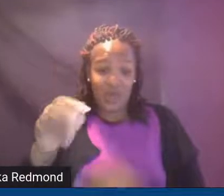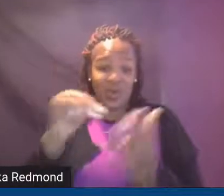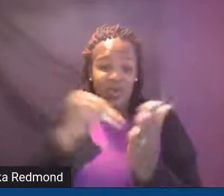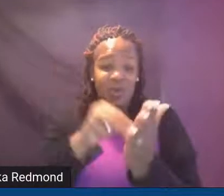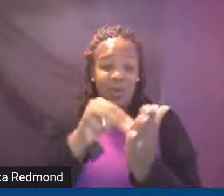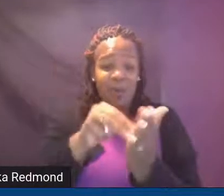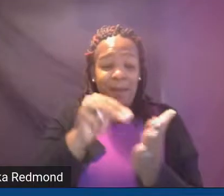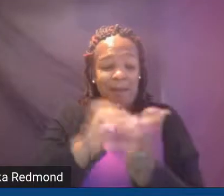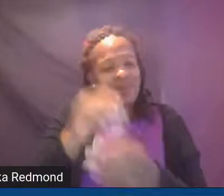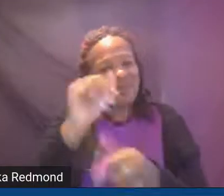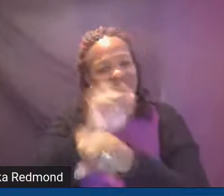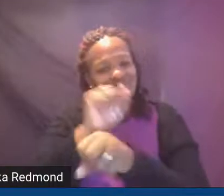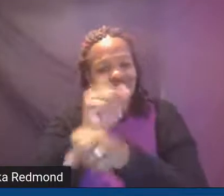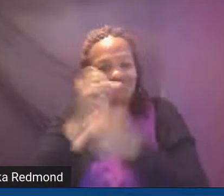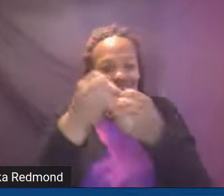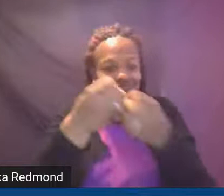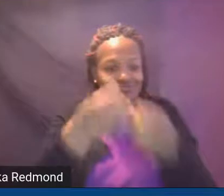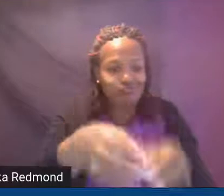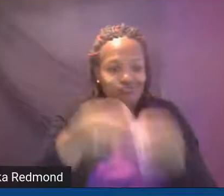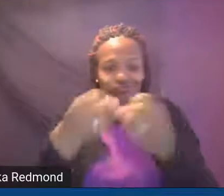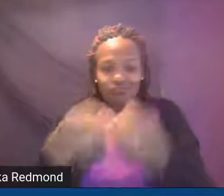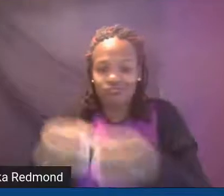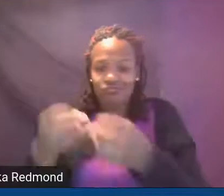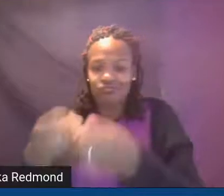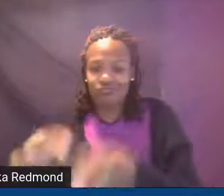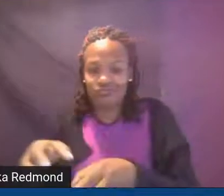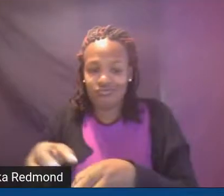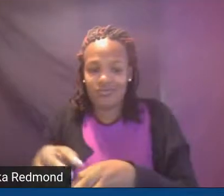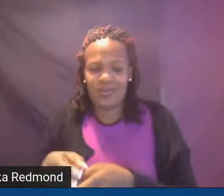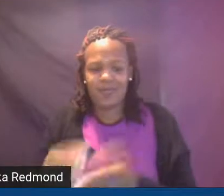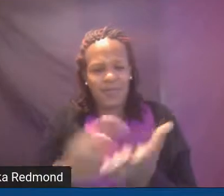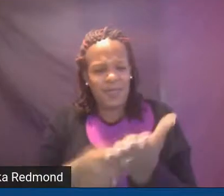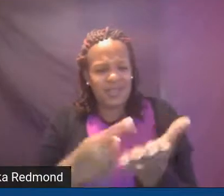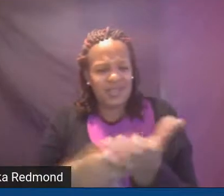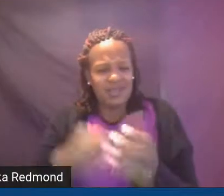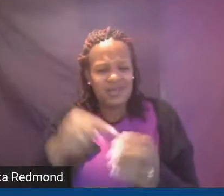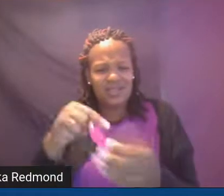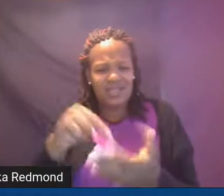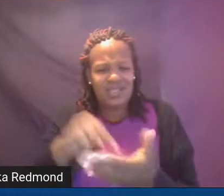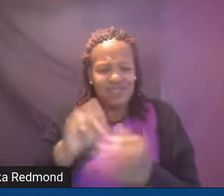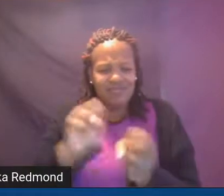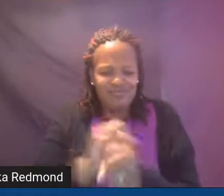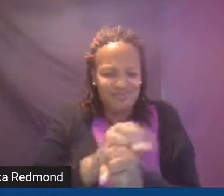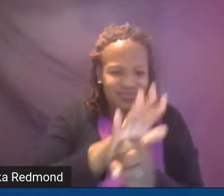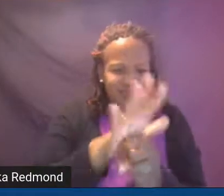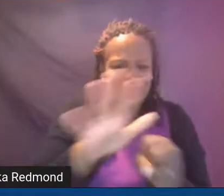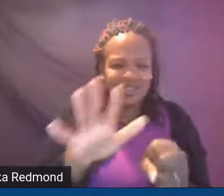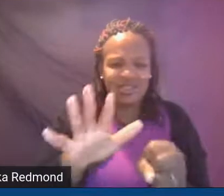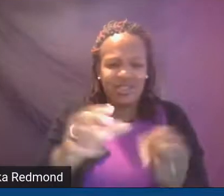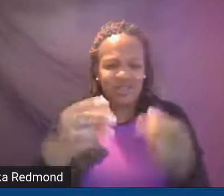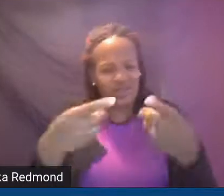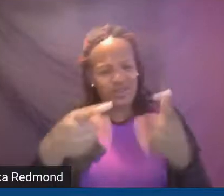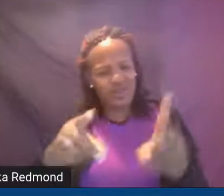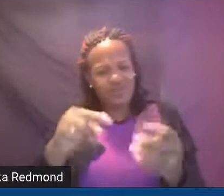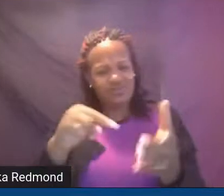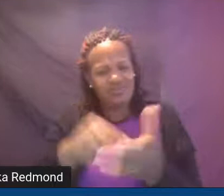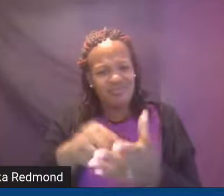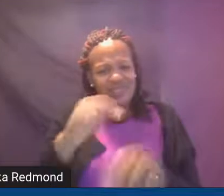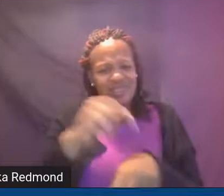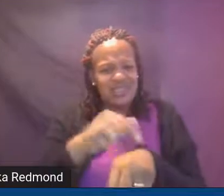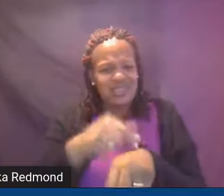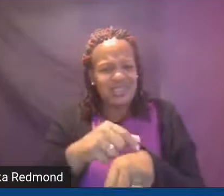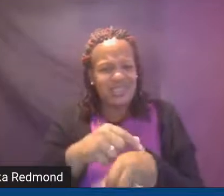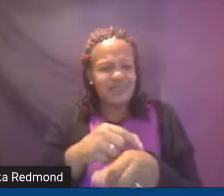lost. Talking about this pandemic and during this time, what is the